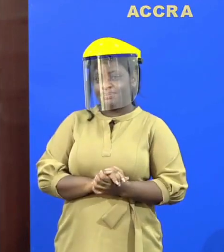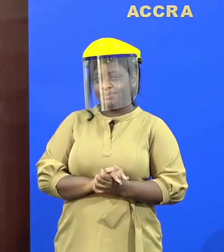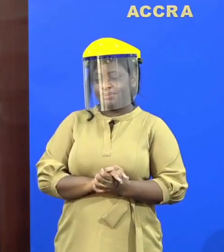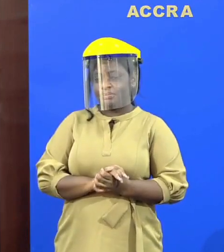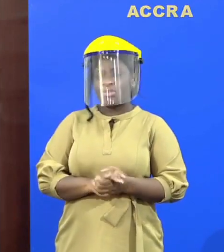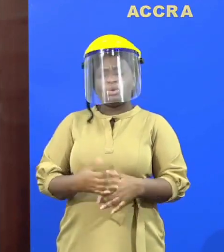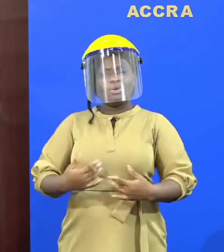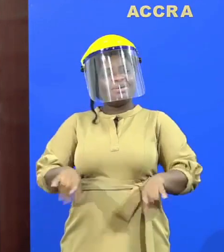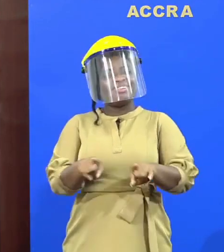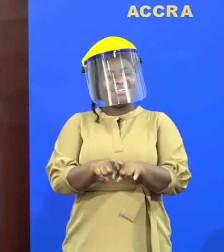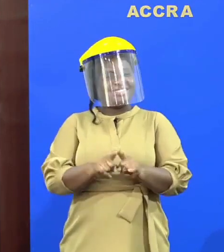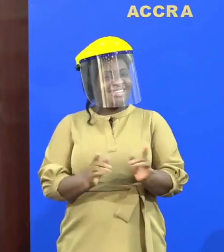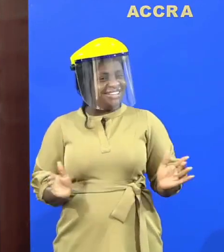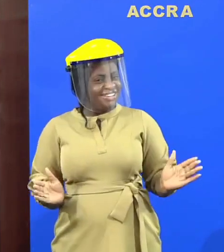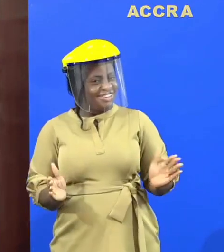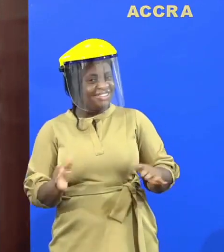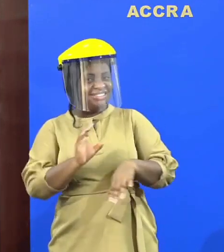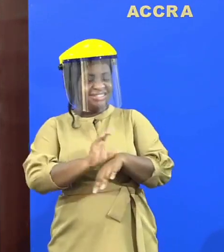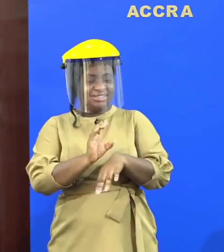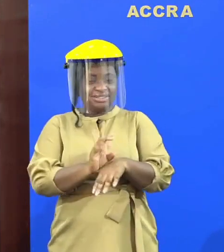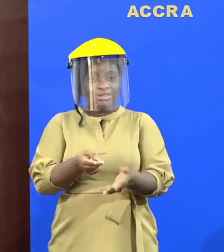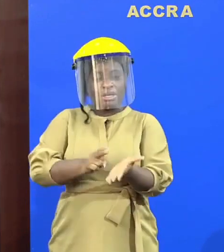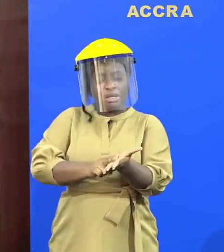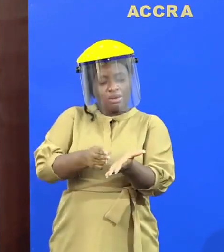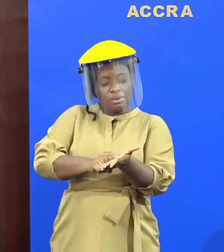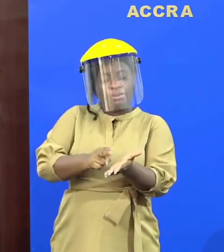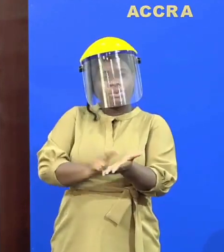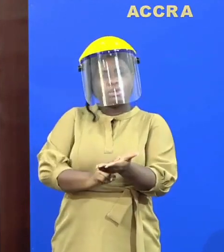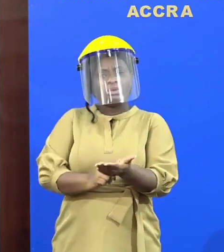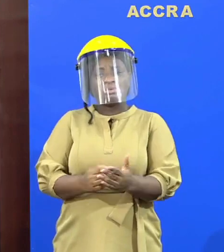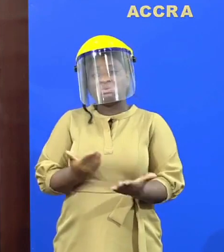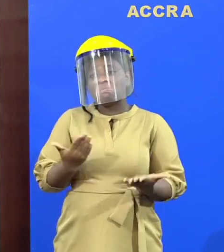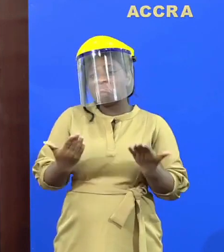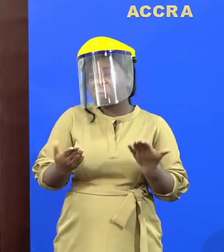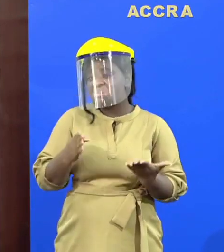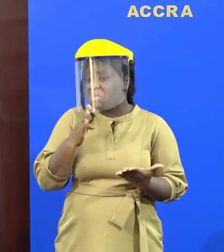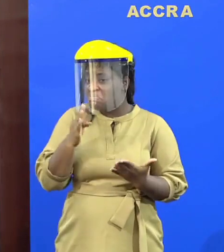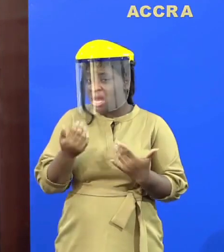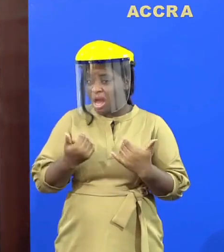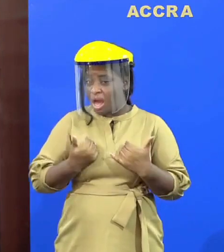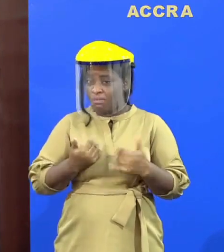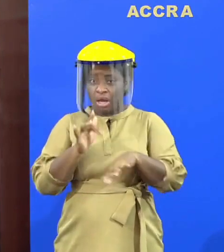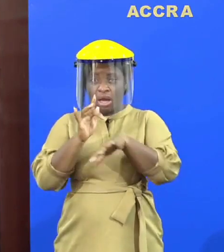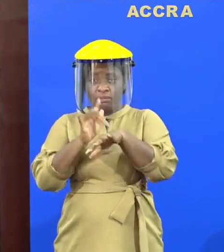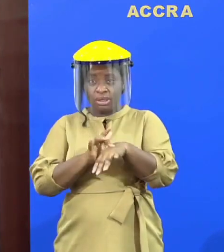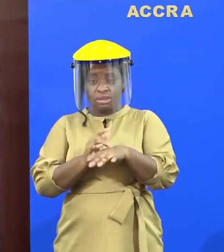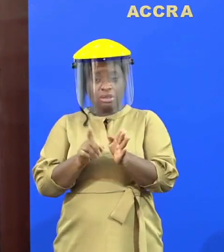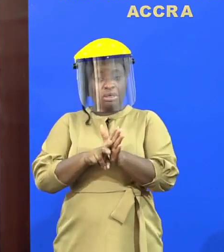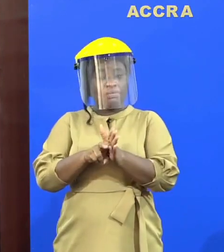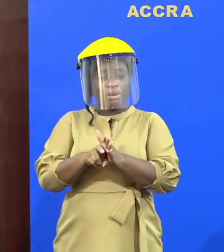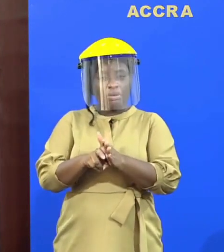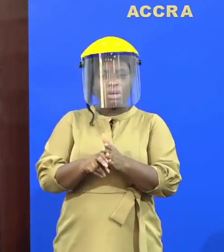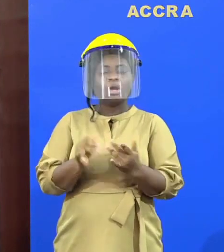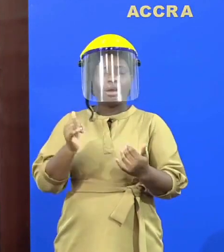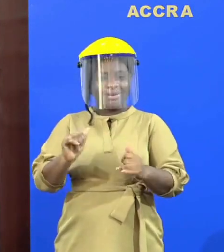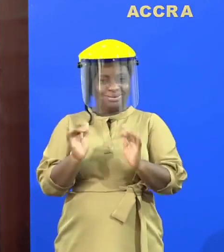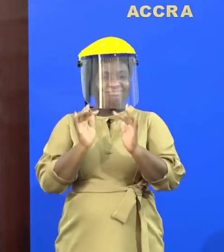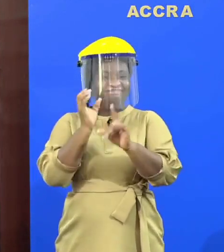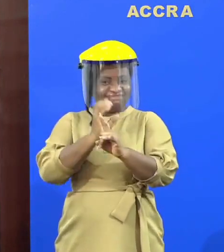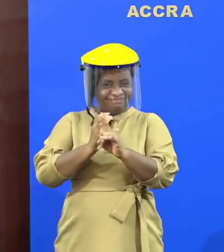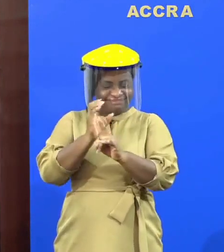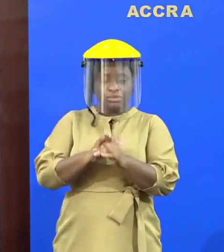We're also encouraging churches to keep record of people who attend churches, so that in the event of an outbreak, we're able to do contact tracing. We